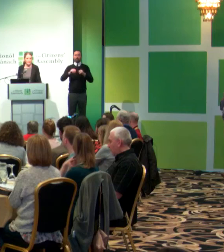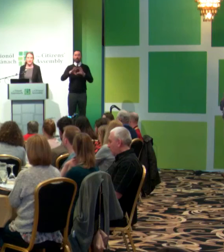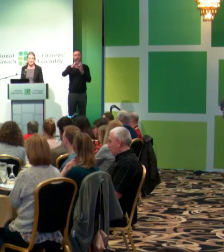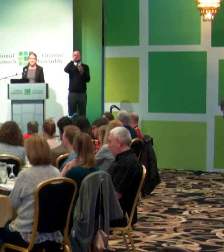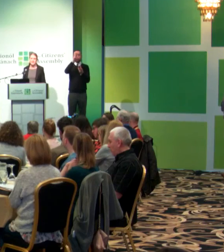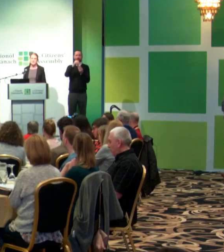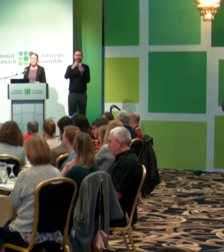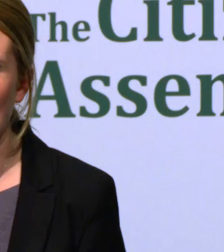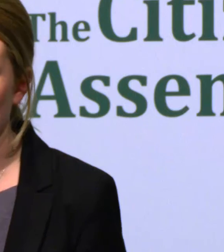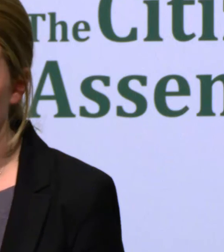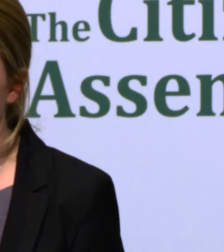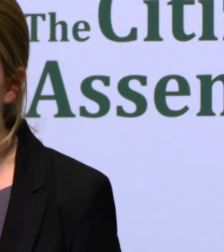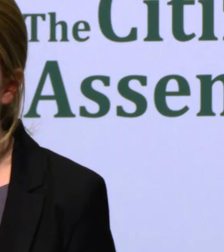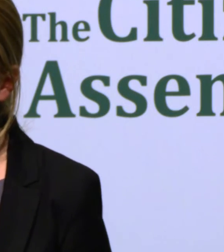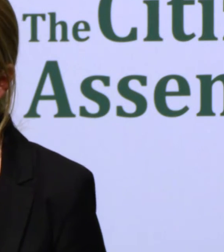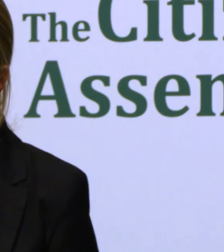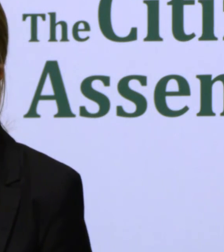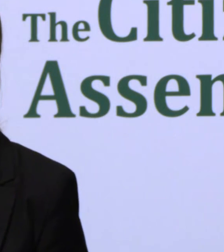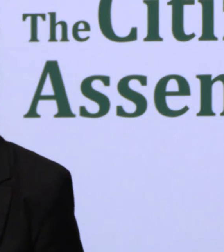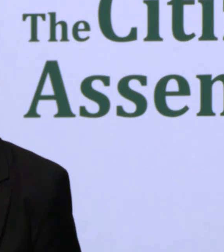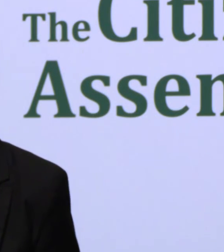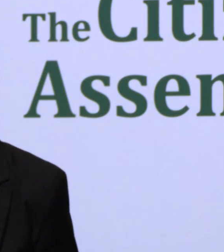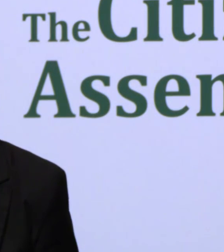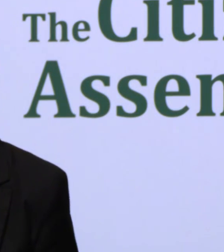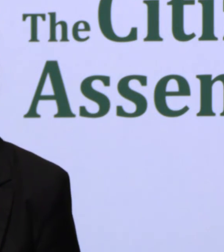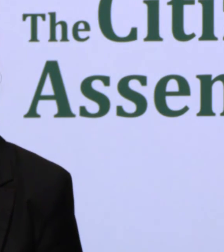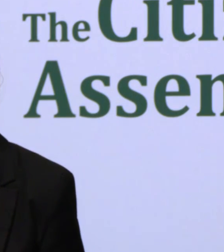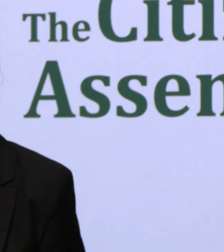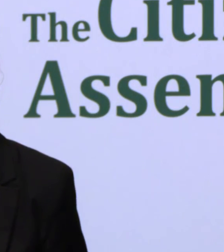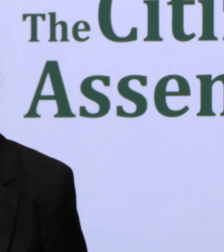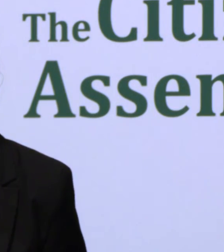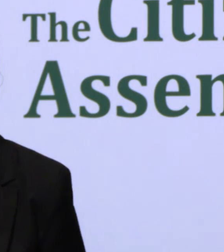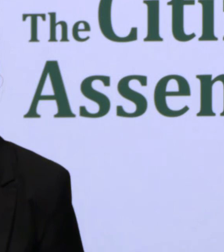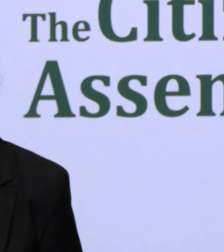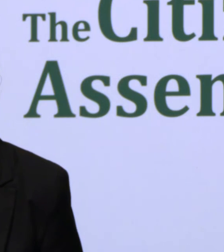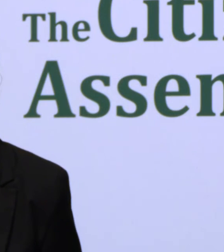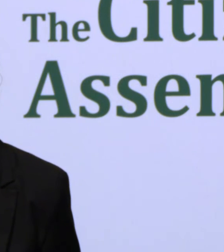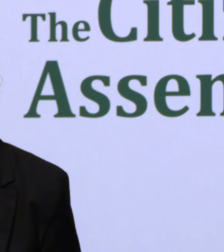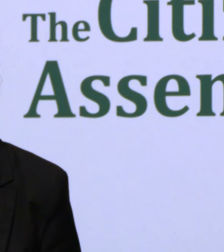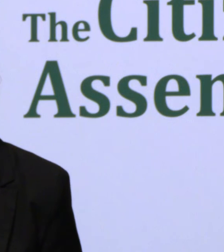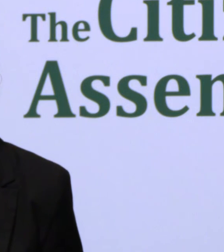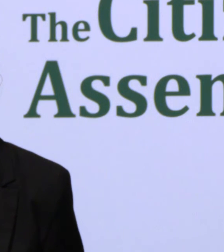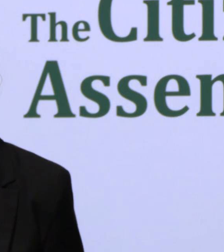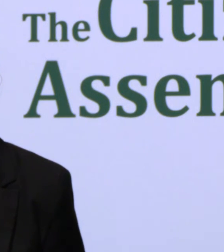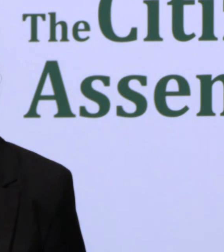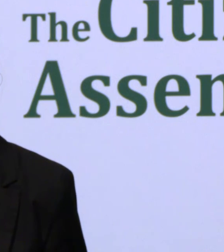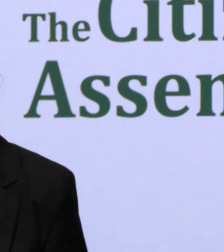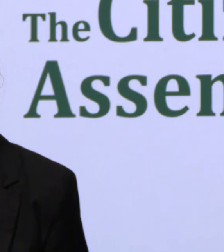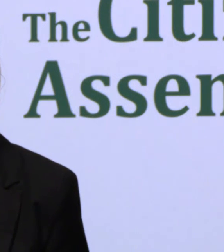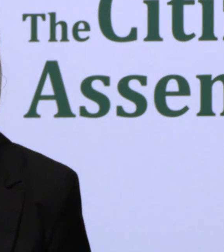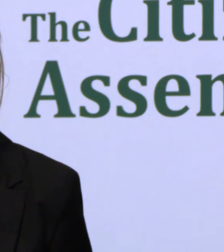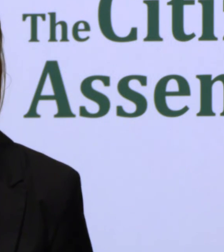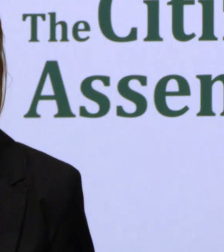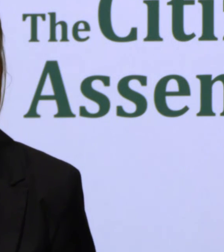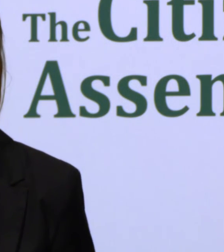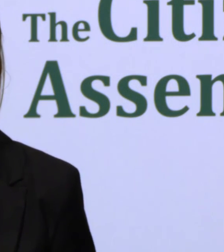in compiling these lists, and the way in which we've done it is by reading them all and categorising them and putting personal